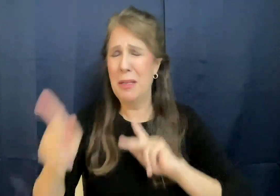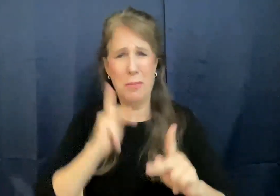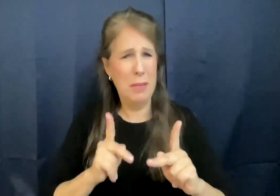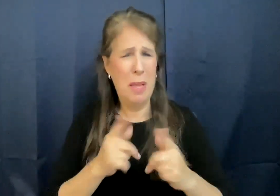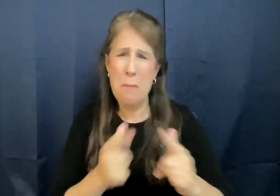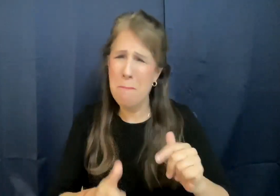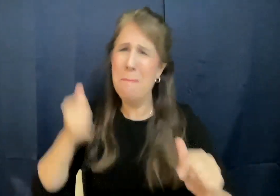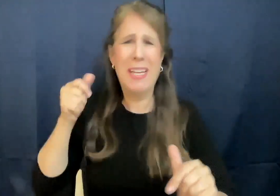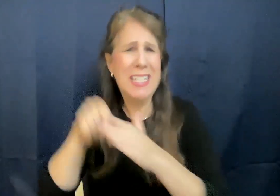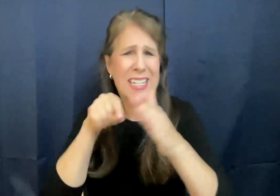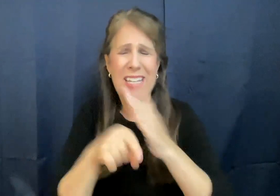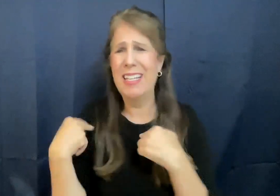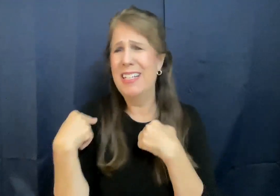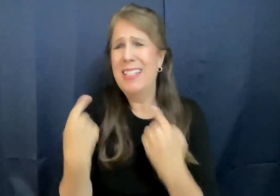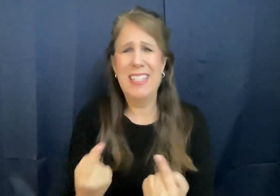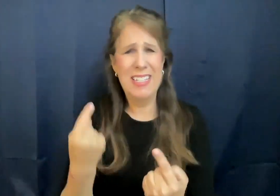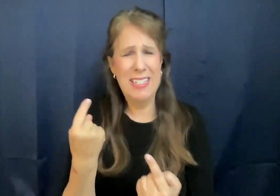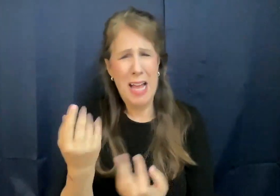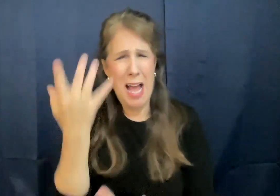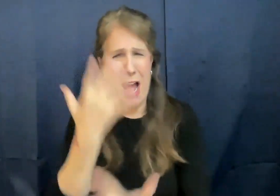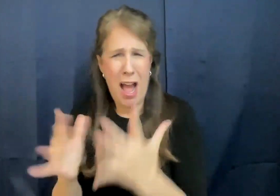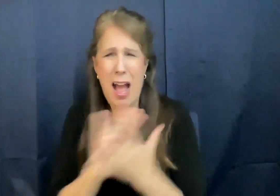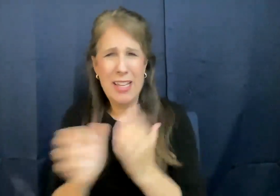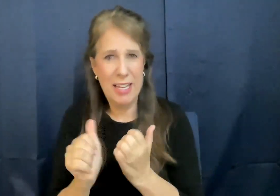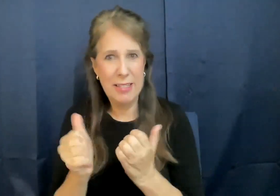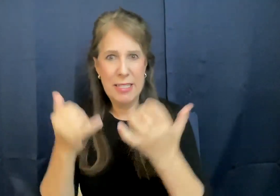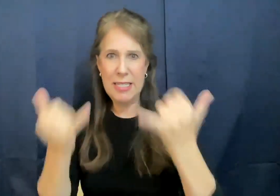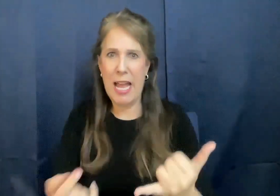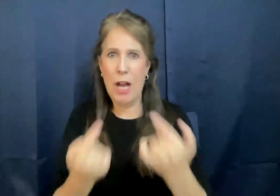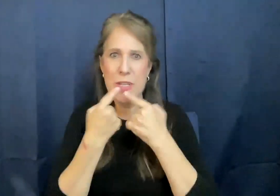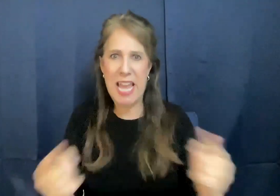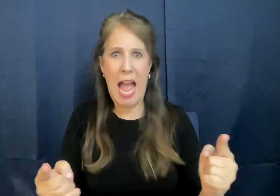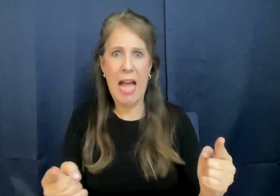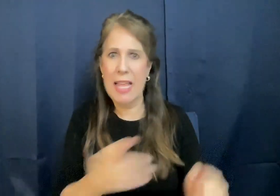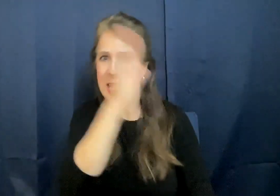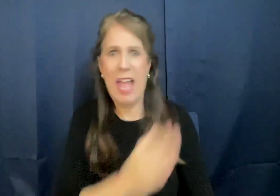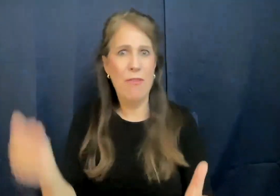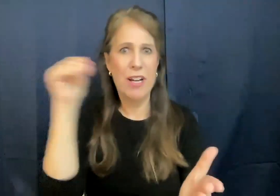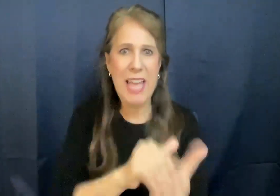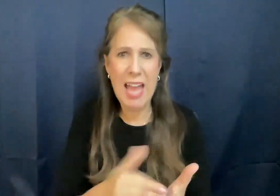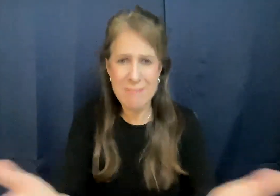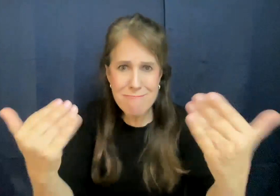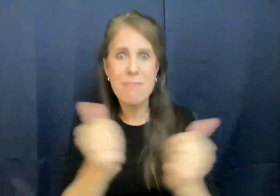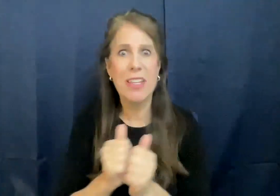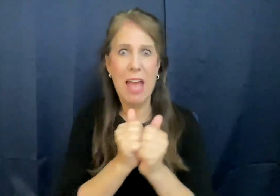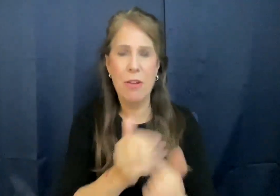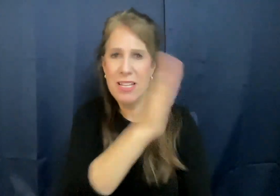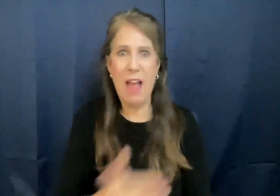together, never again, never again. Never again is now.